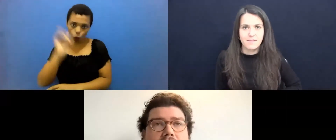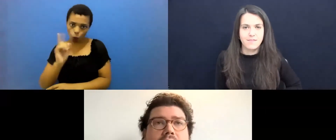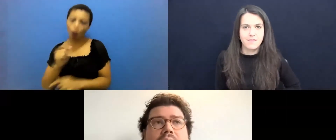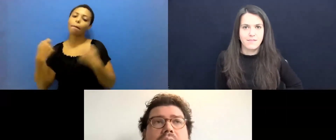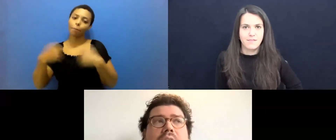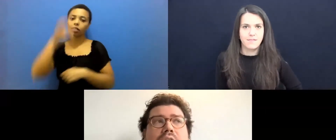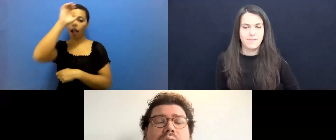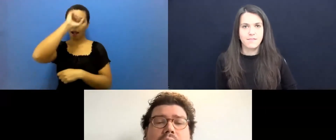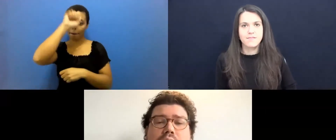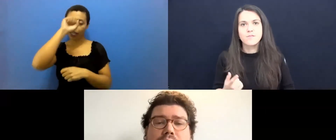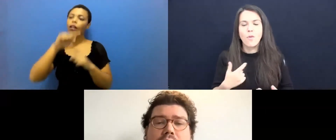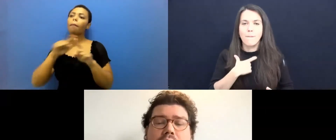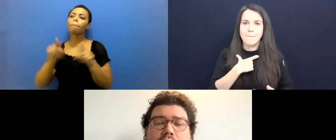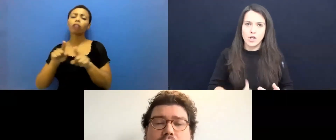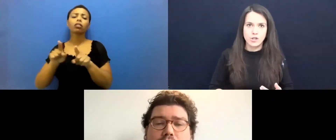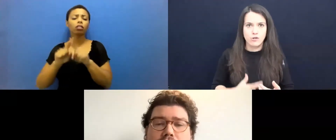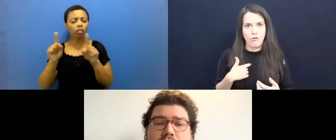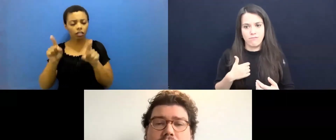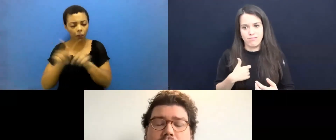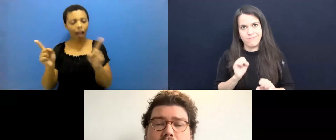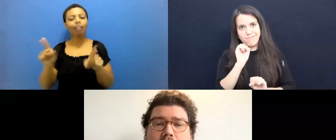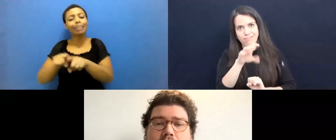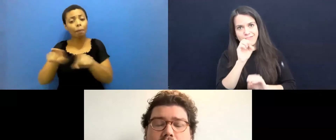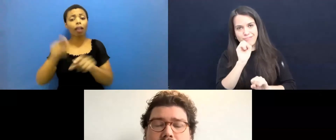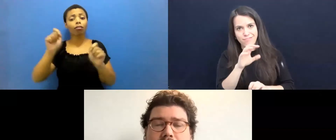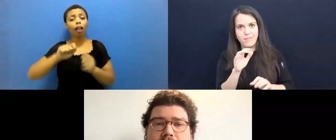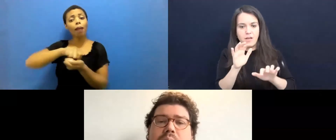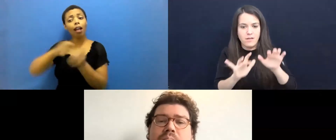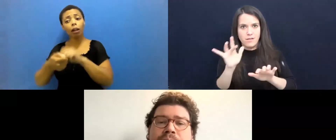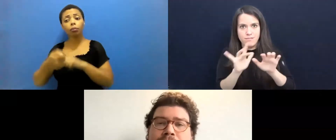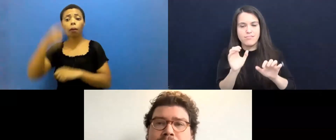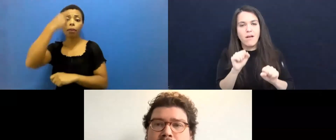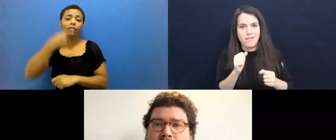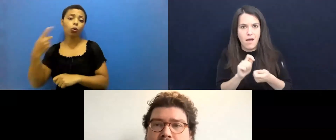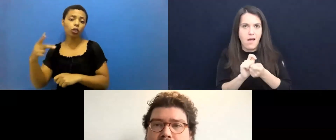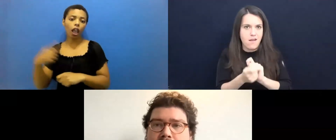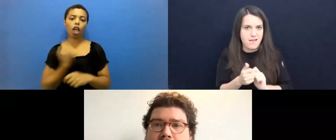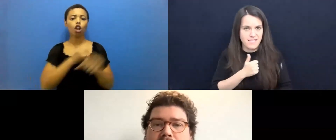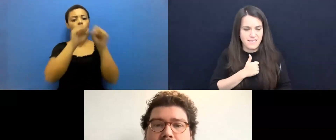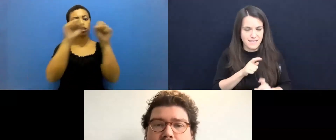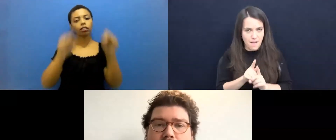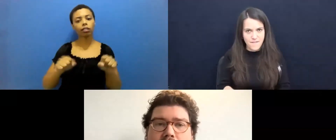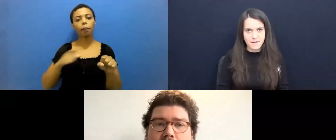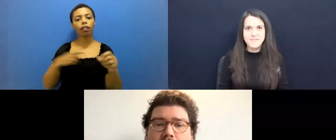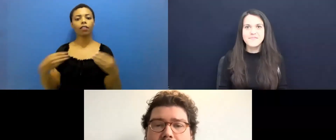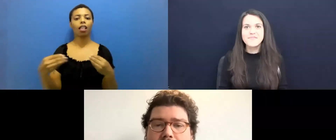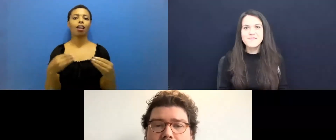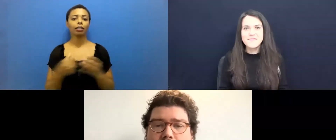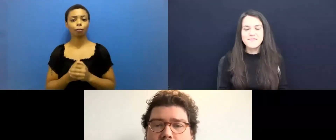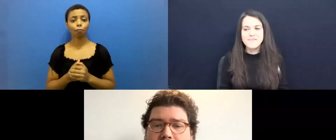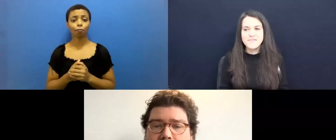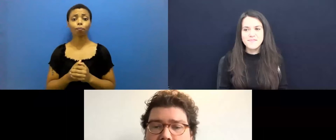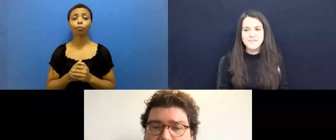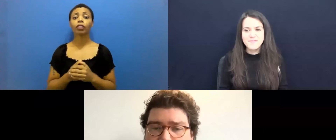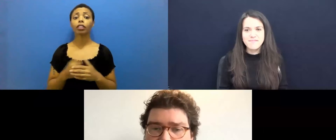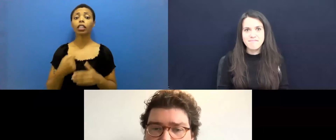personalized signals can also be supported by our system. I think we have